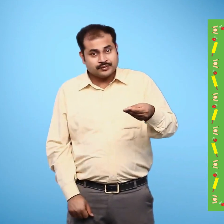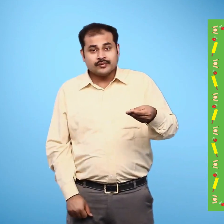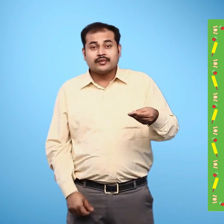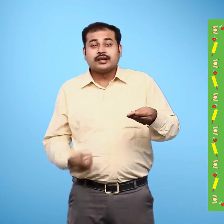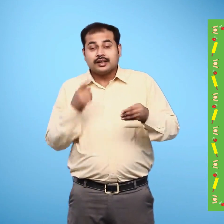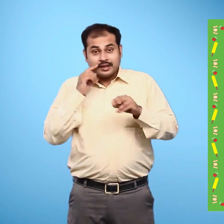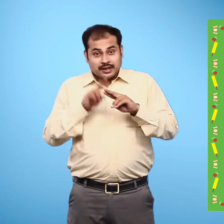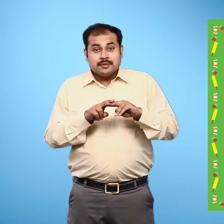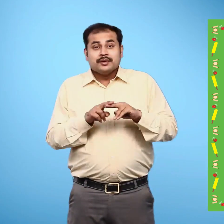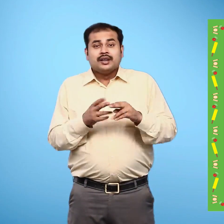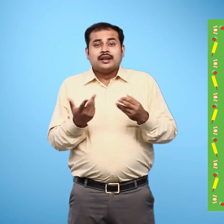If you keep a book on it,